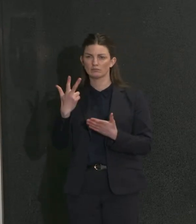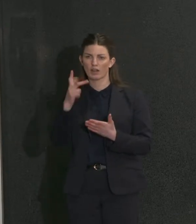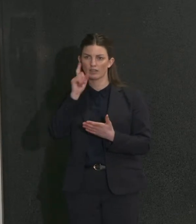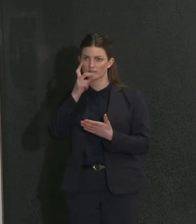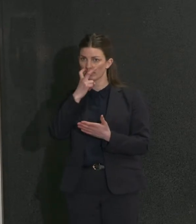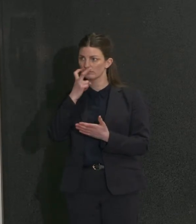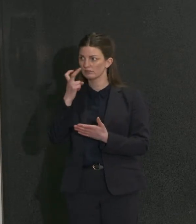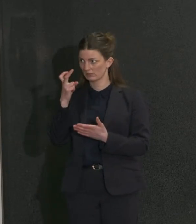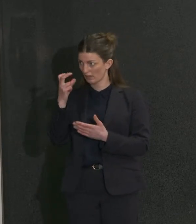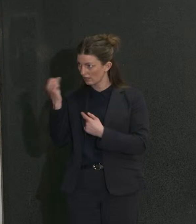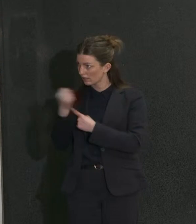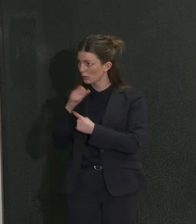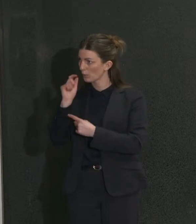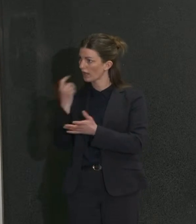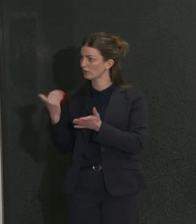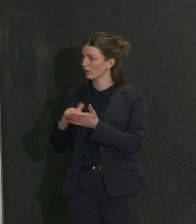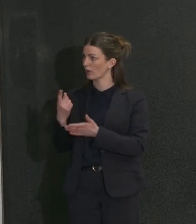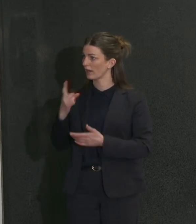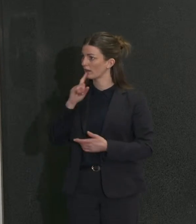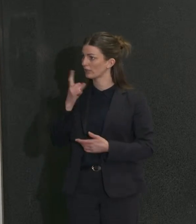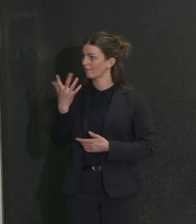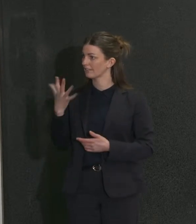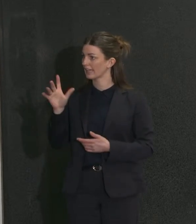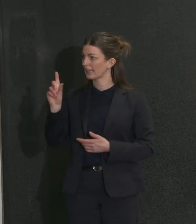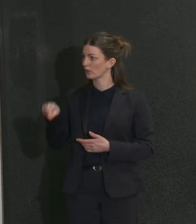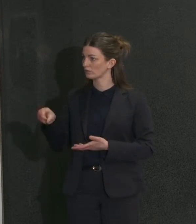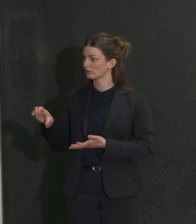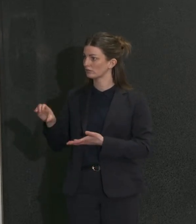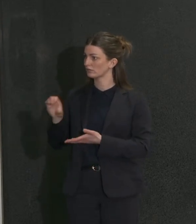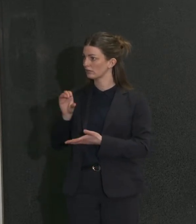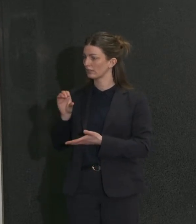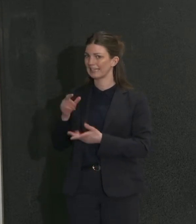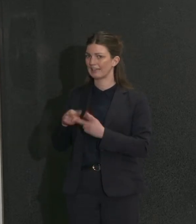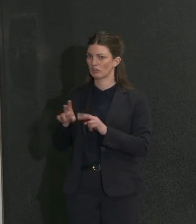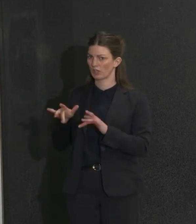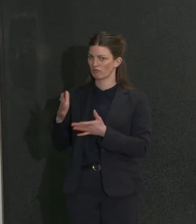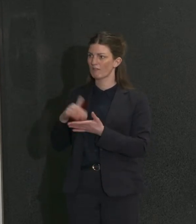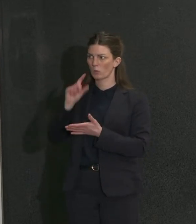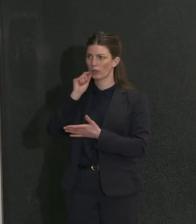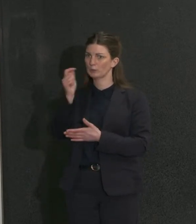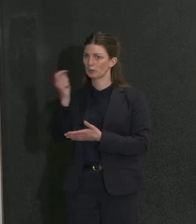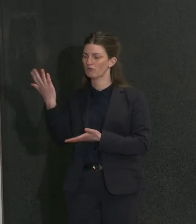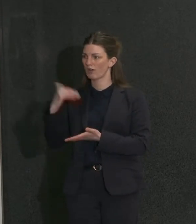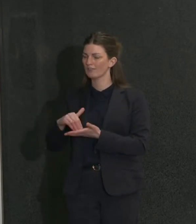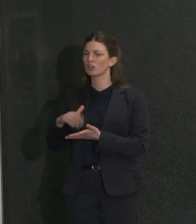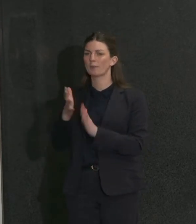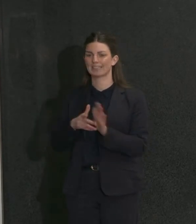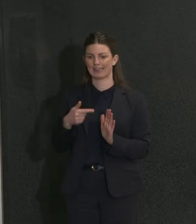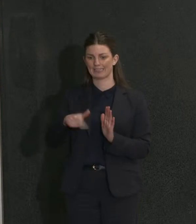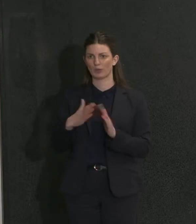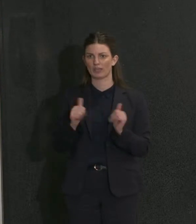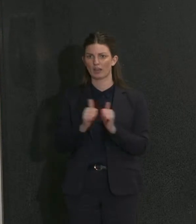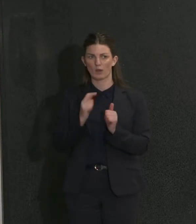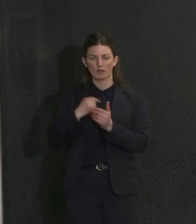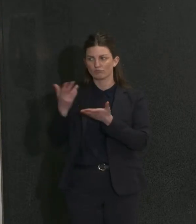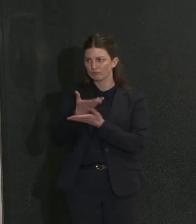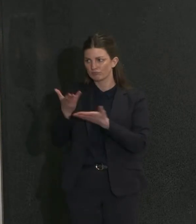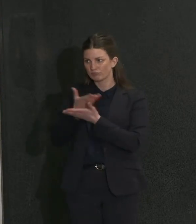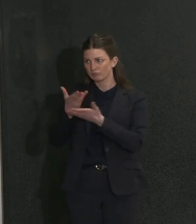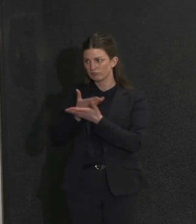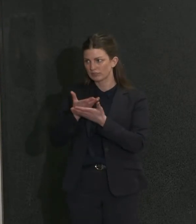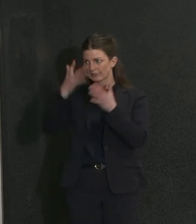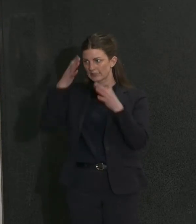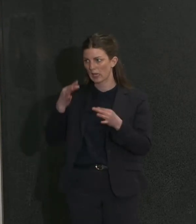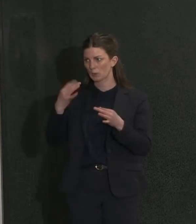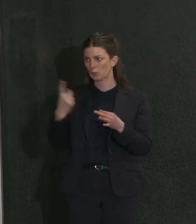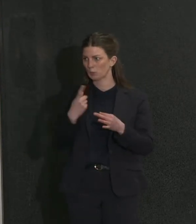the 150. If we haven't got them yet, we're getting them quite soon. And there'll be a lot of work done this weekend and into early next week to decide where